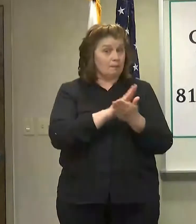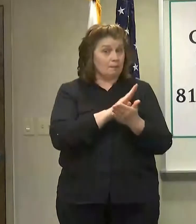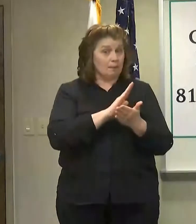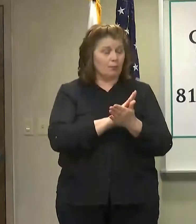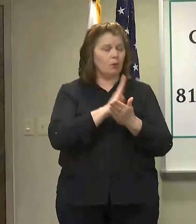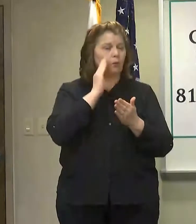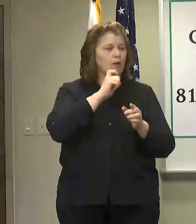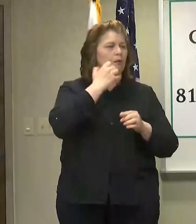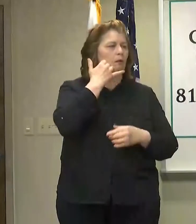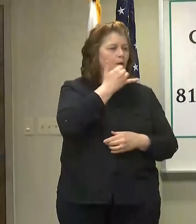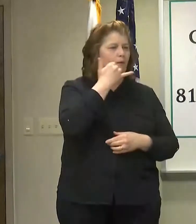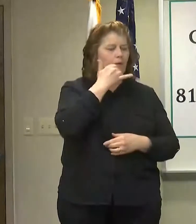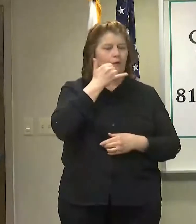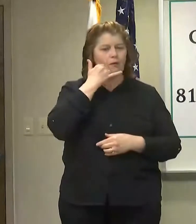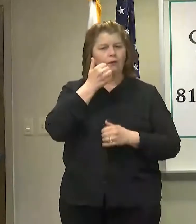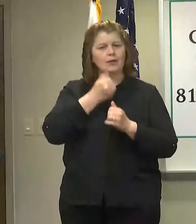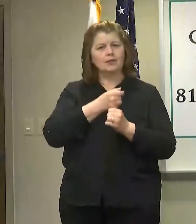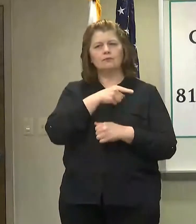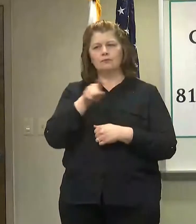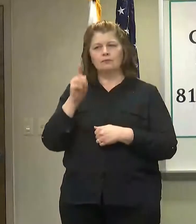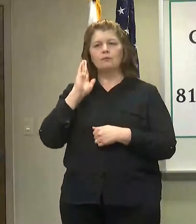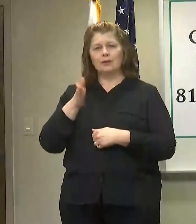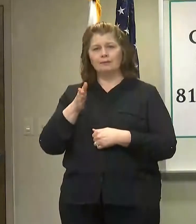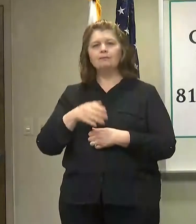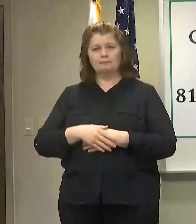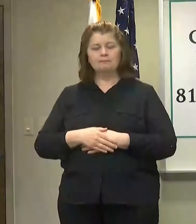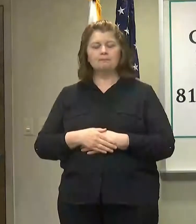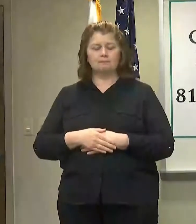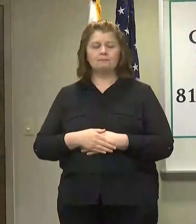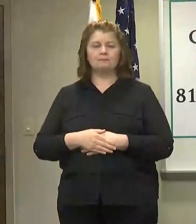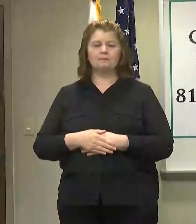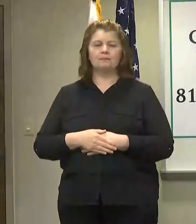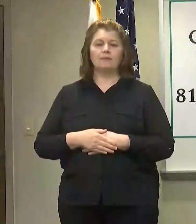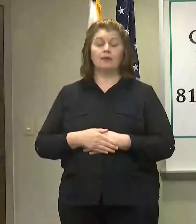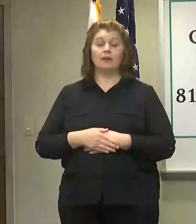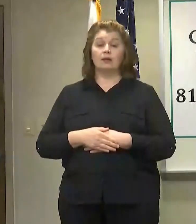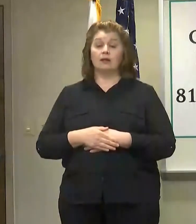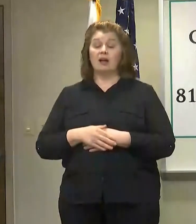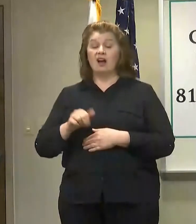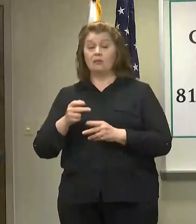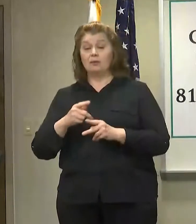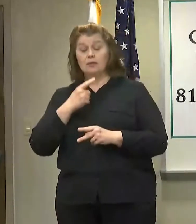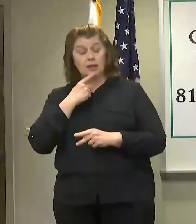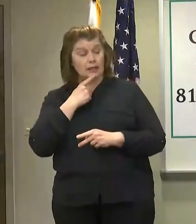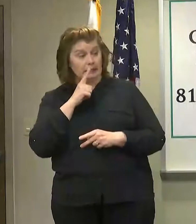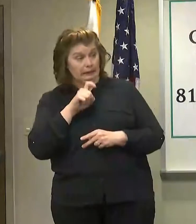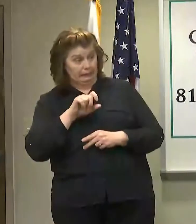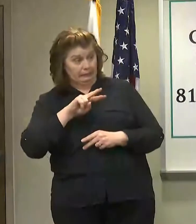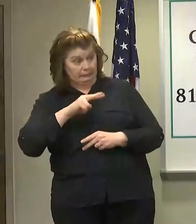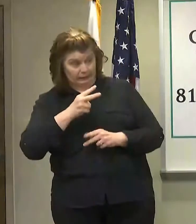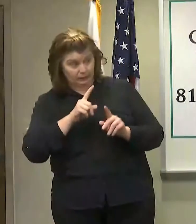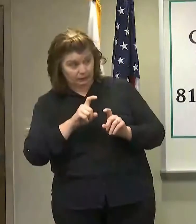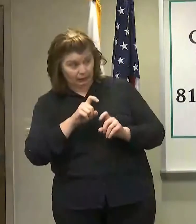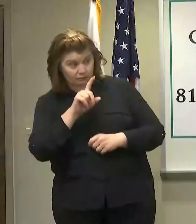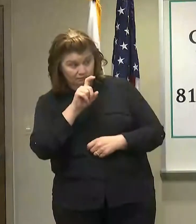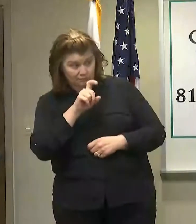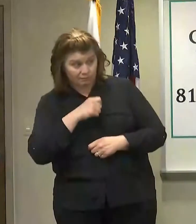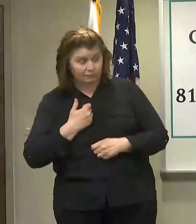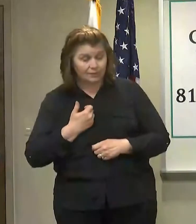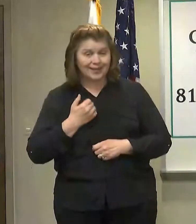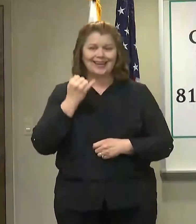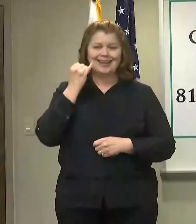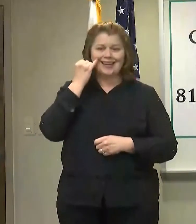will be calling and reaching out to all of you. We've been asked, do I need another test, right? Should I get another test? If